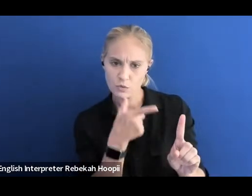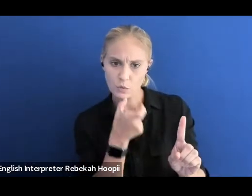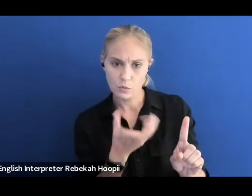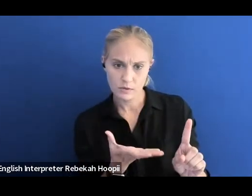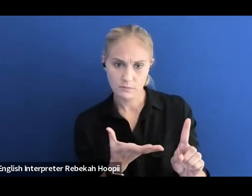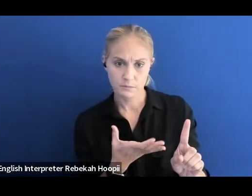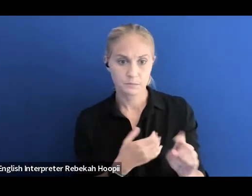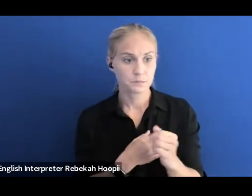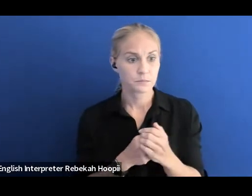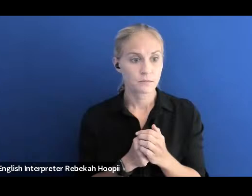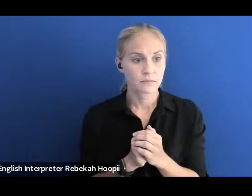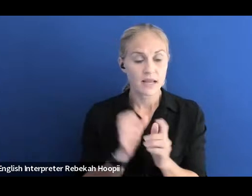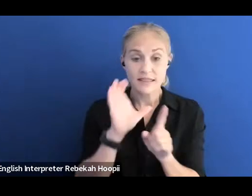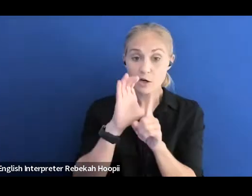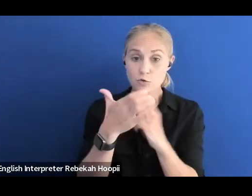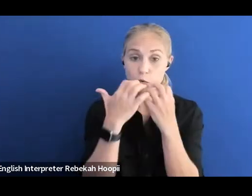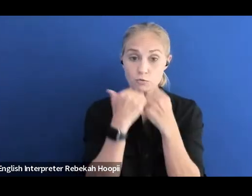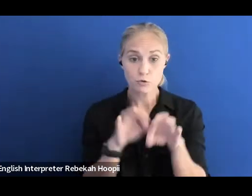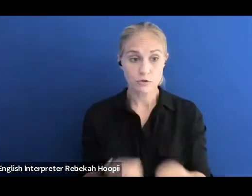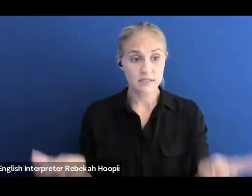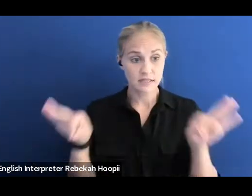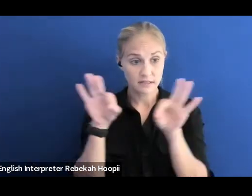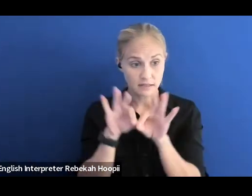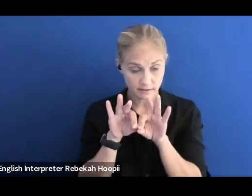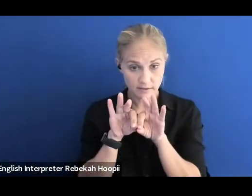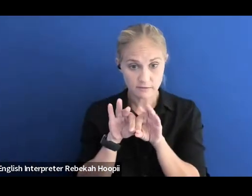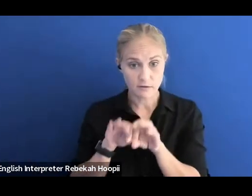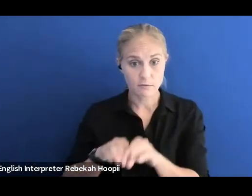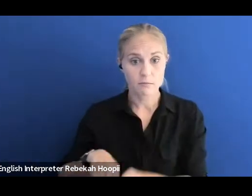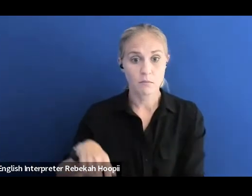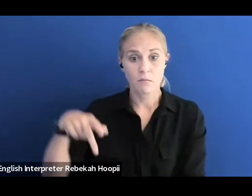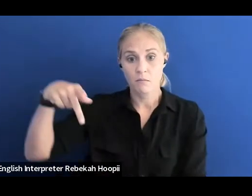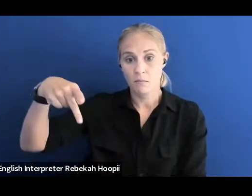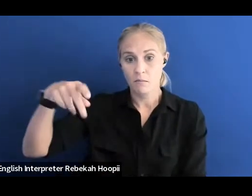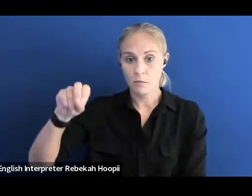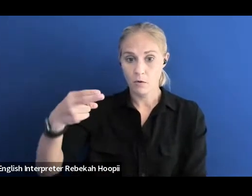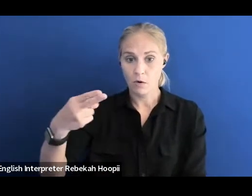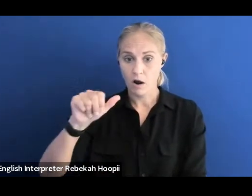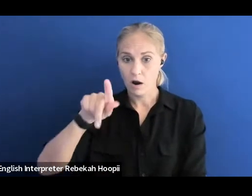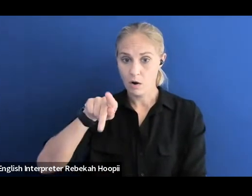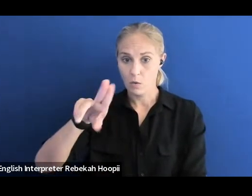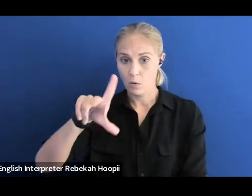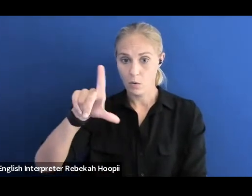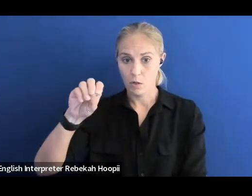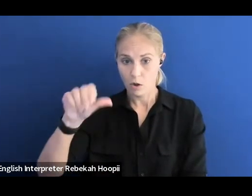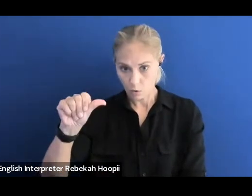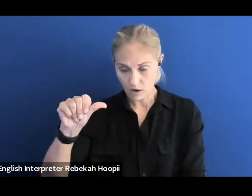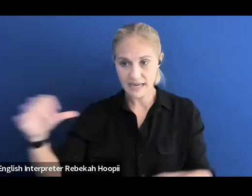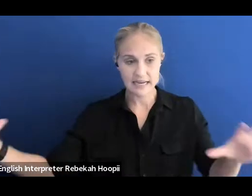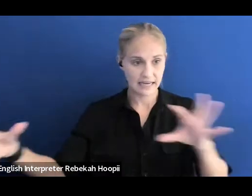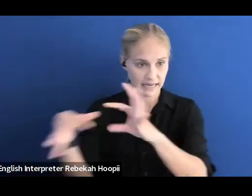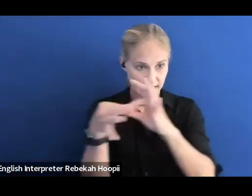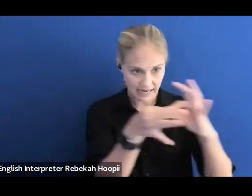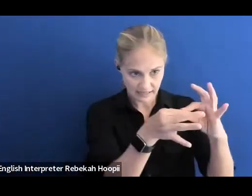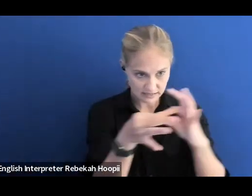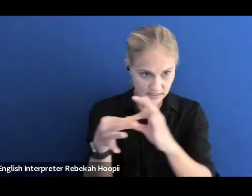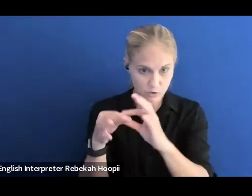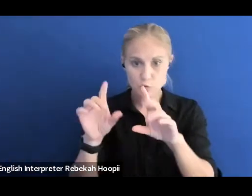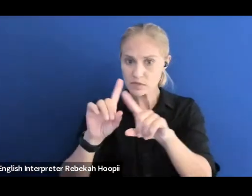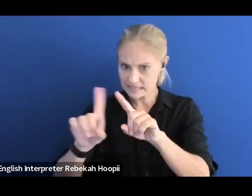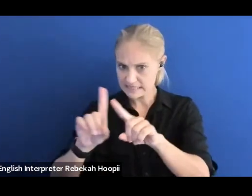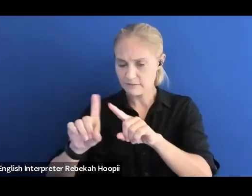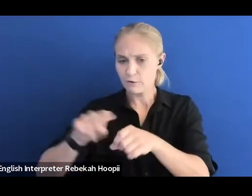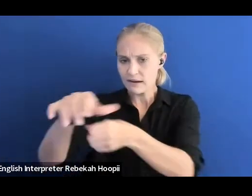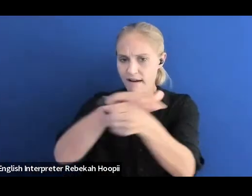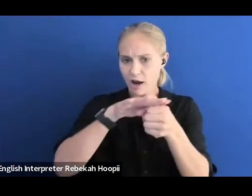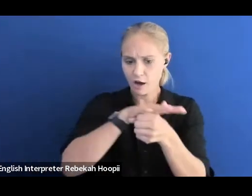There's cultural significance of Pōhakuloa. It connects us to Pu'u Pōhakuloa Gulch that runs all the